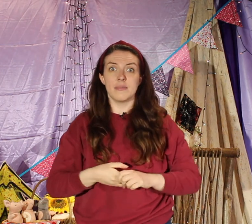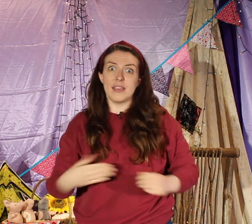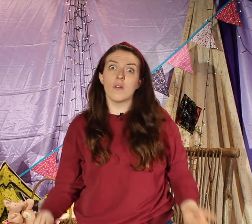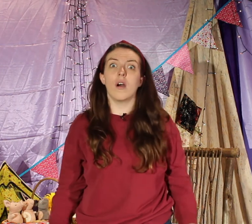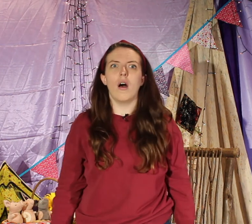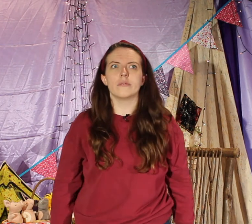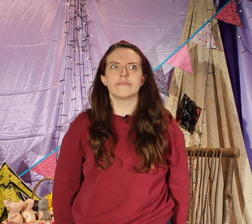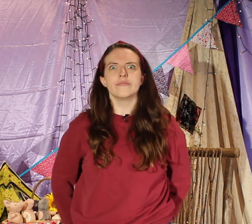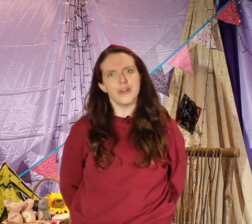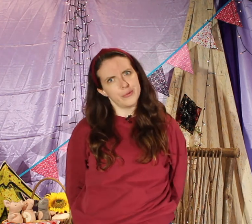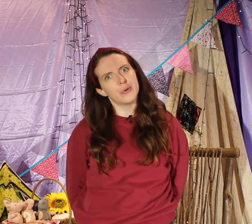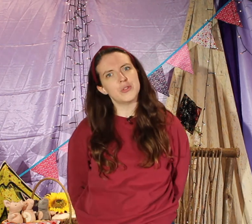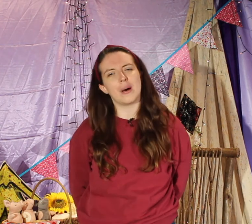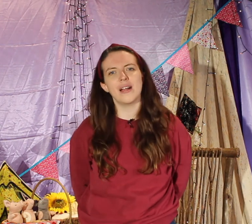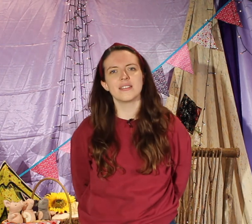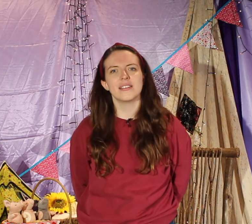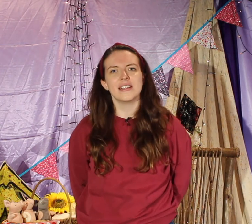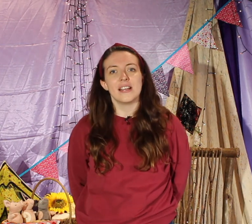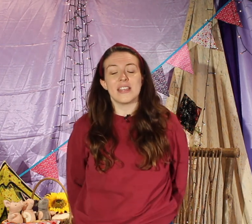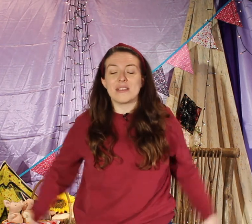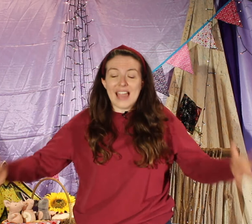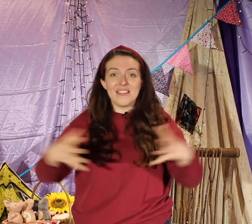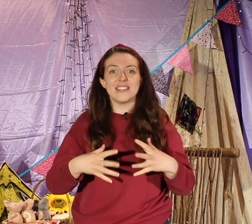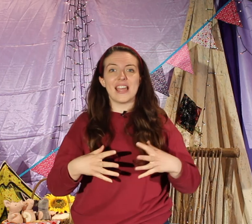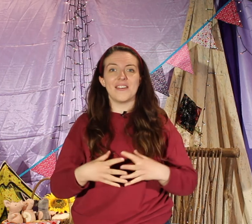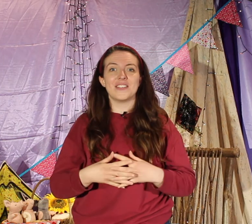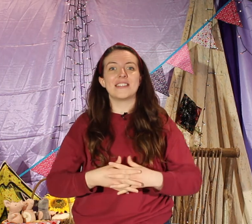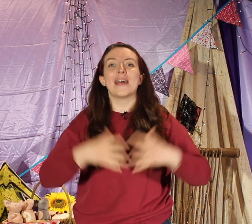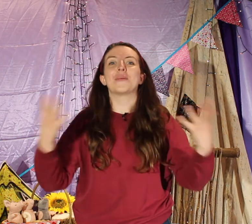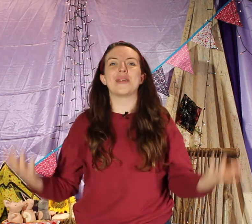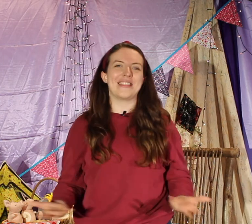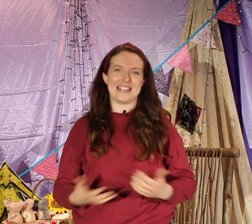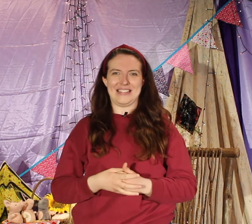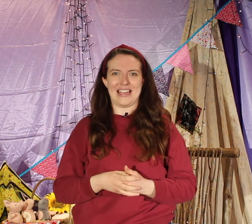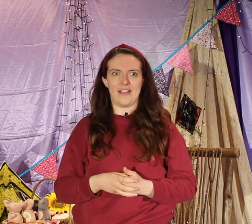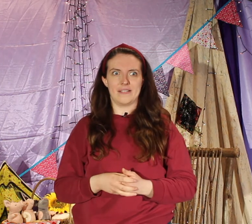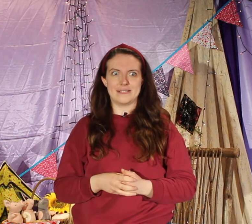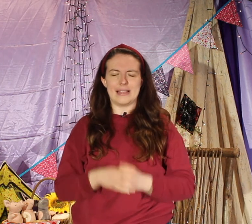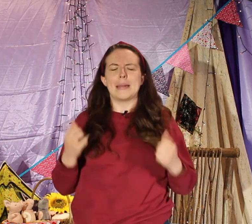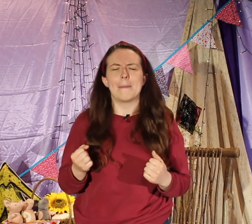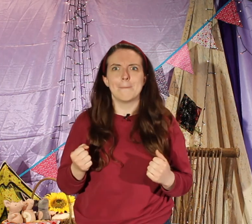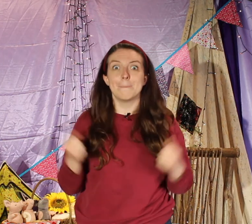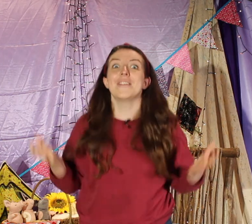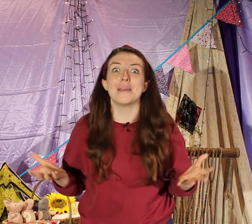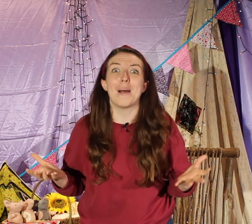all got on for the most part. They would gather together to celebrate things together, like birthday